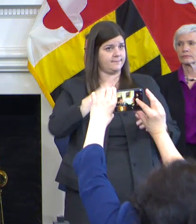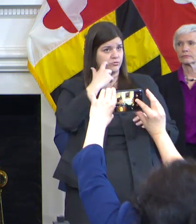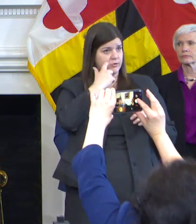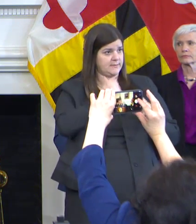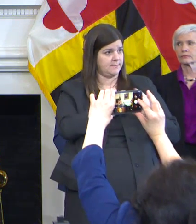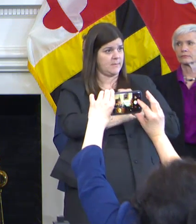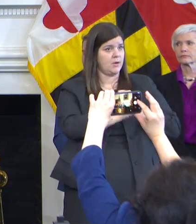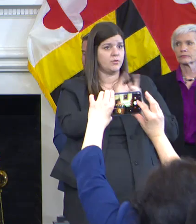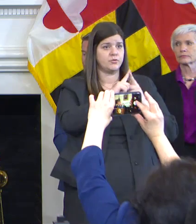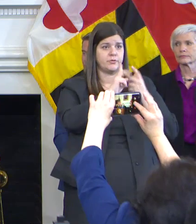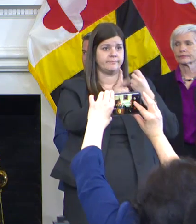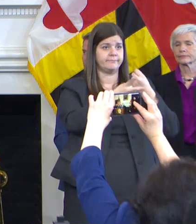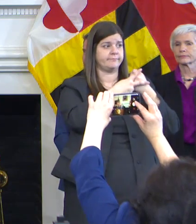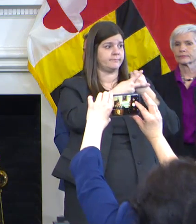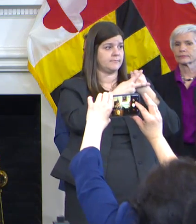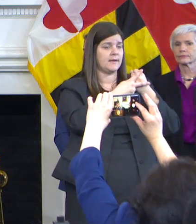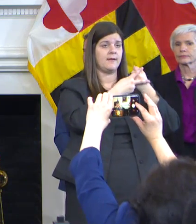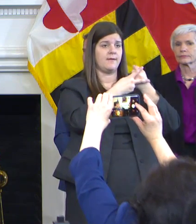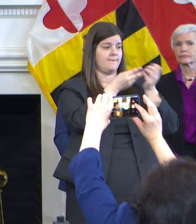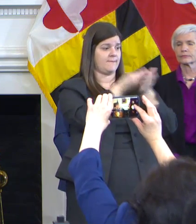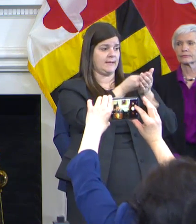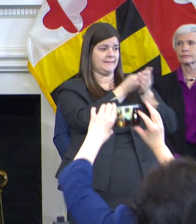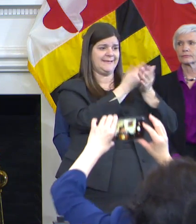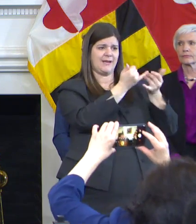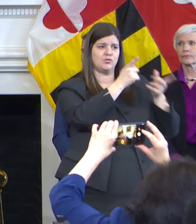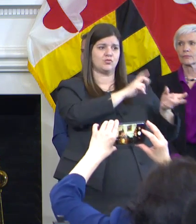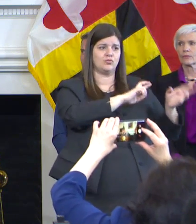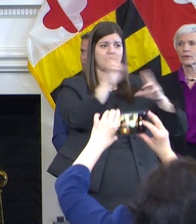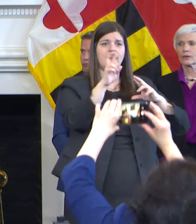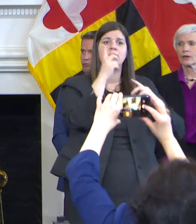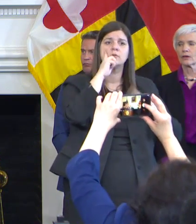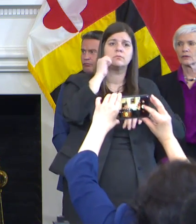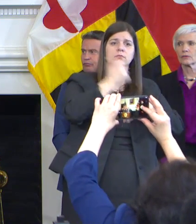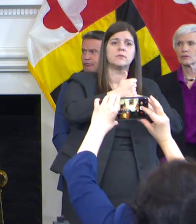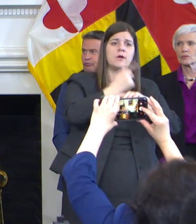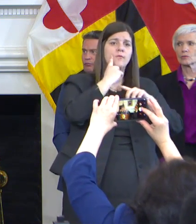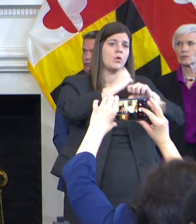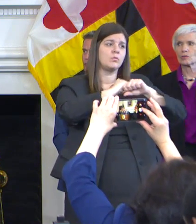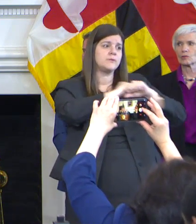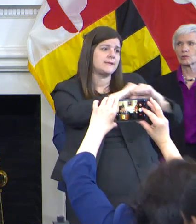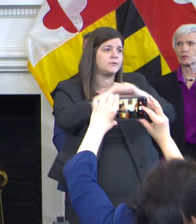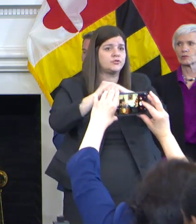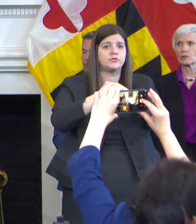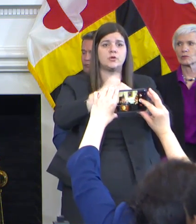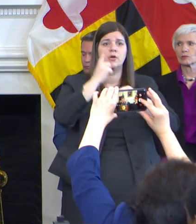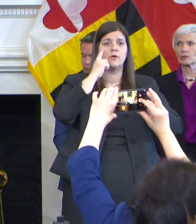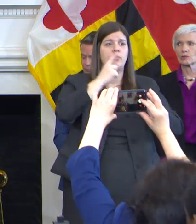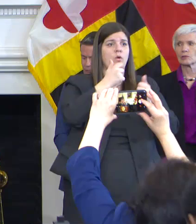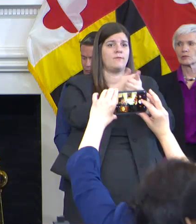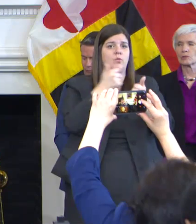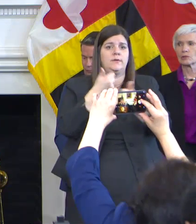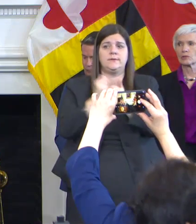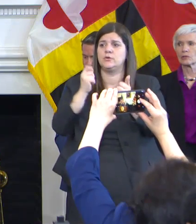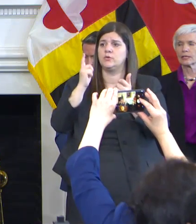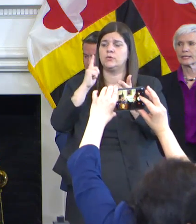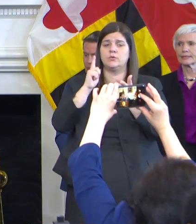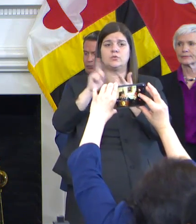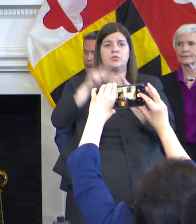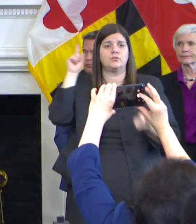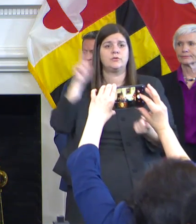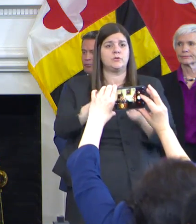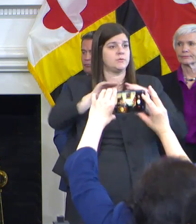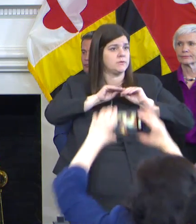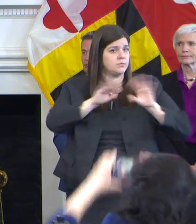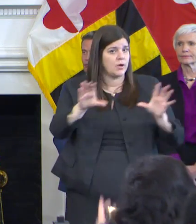for coronavirus protections and precautions demonstrates the commitment that we have to working together